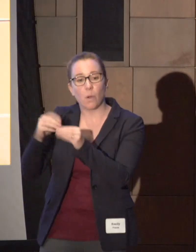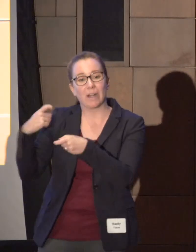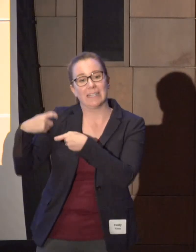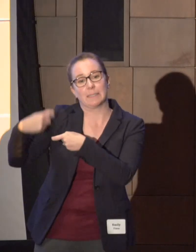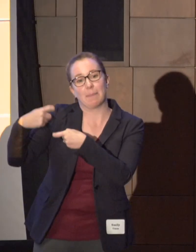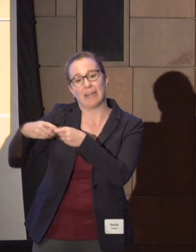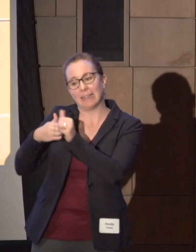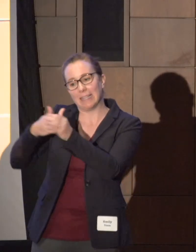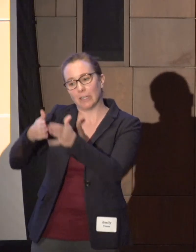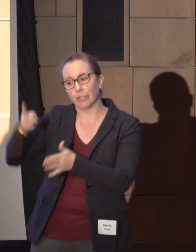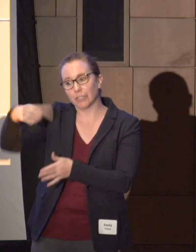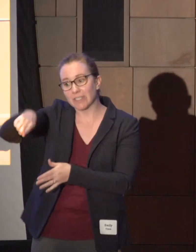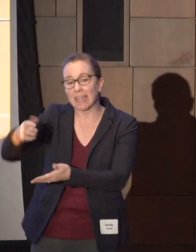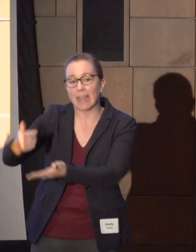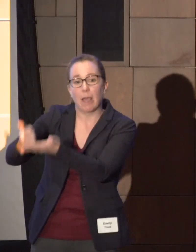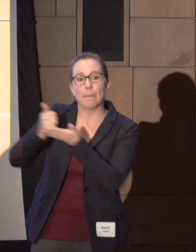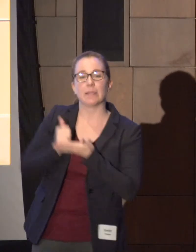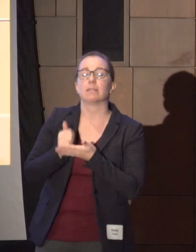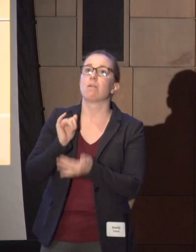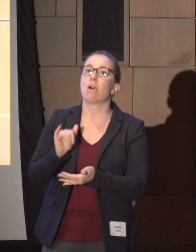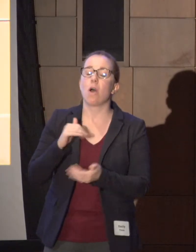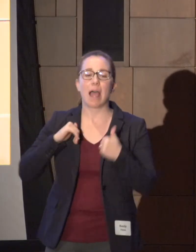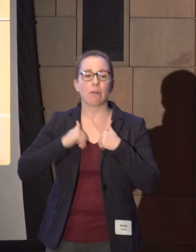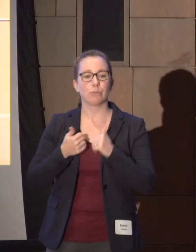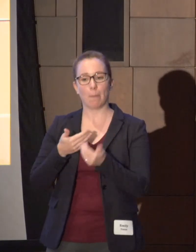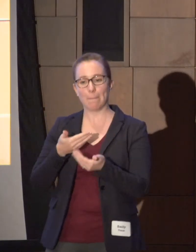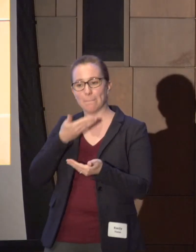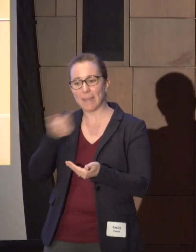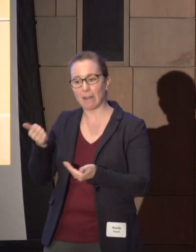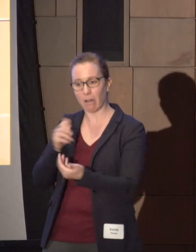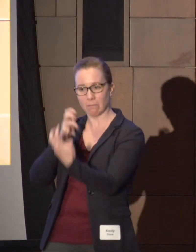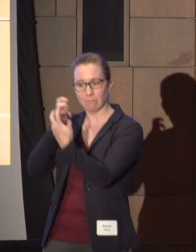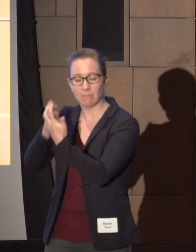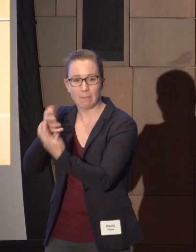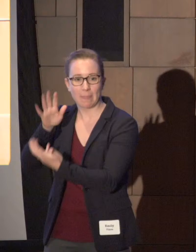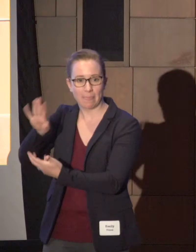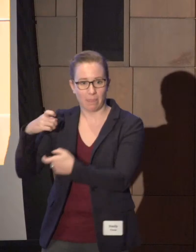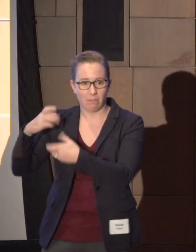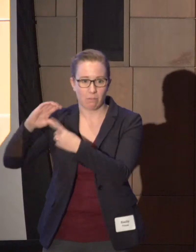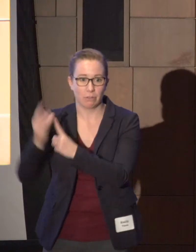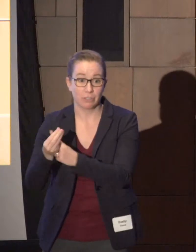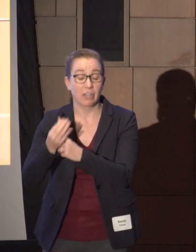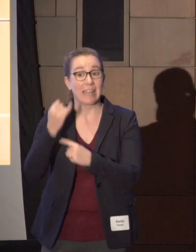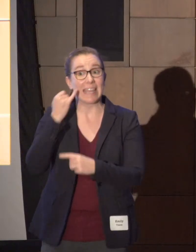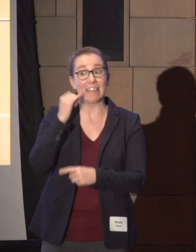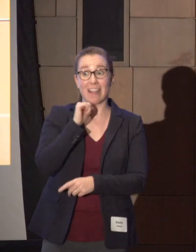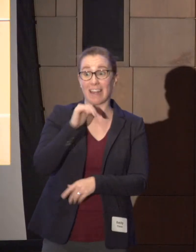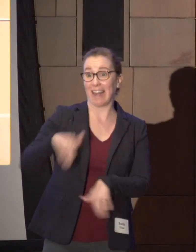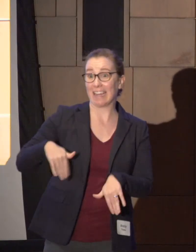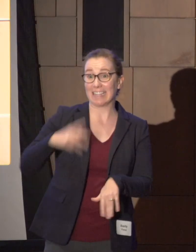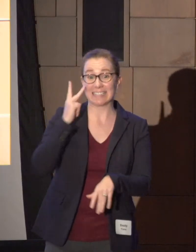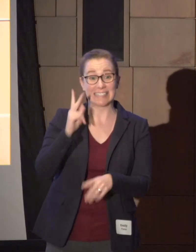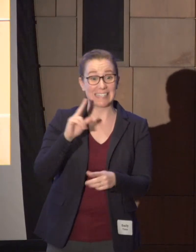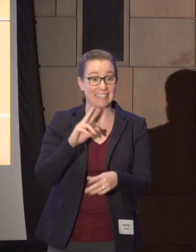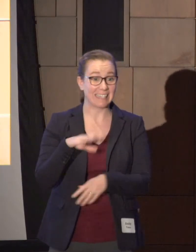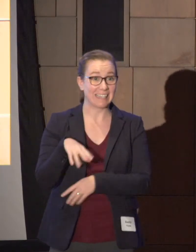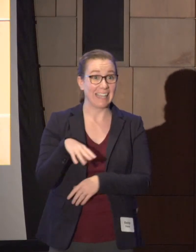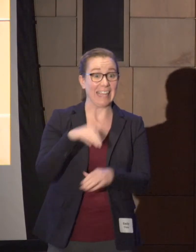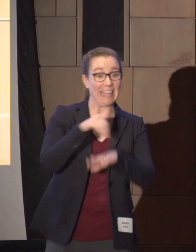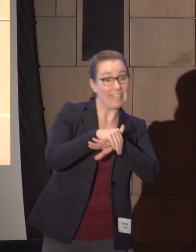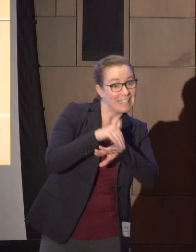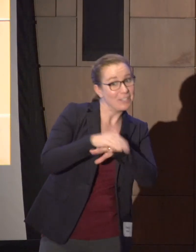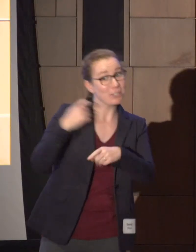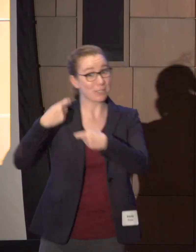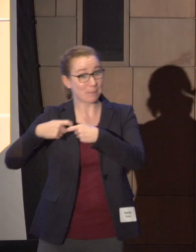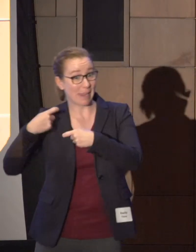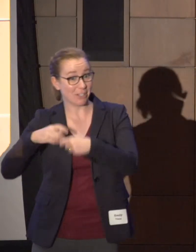diverse, multilingual New Hampshire. So, if you haven't checked out NHPR lately, in English or Spanish, I urge you to take